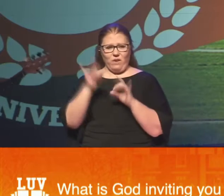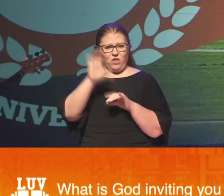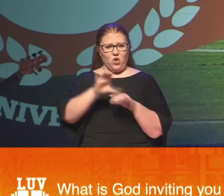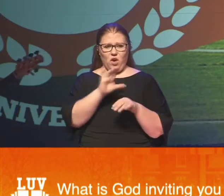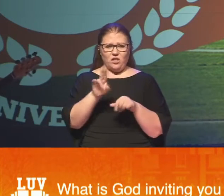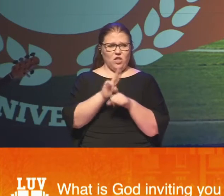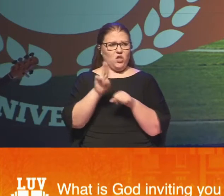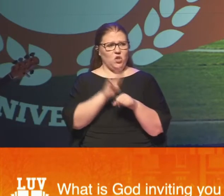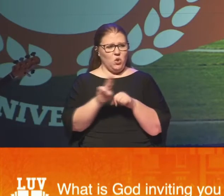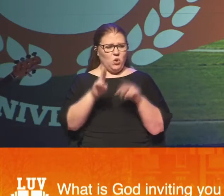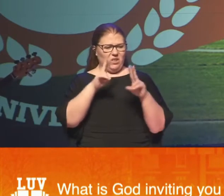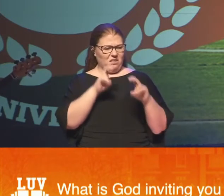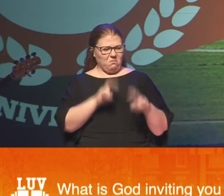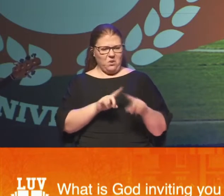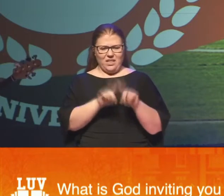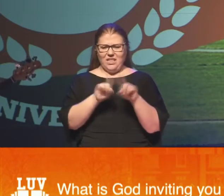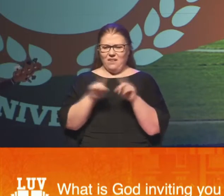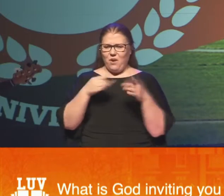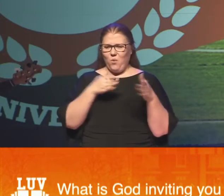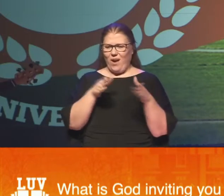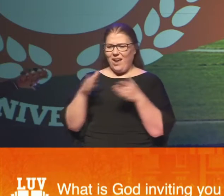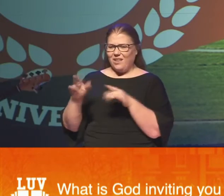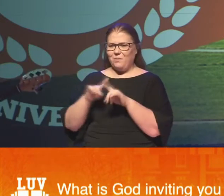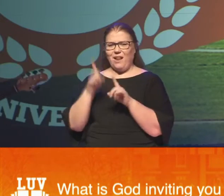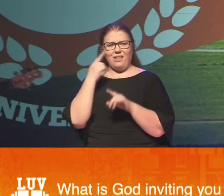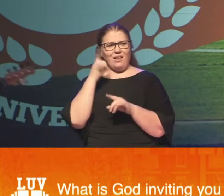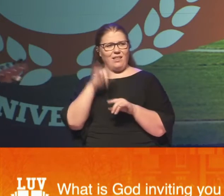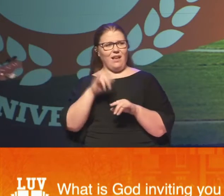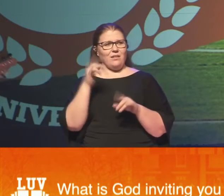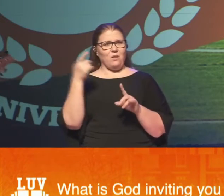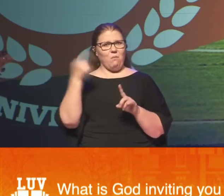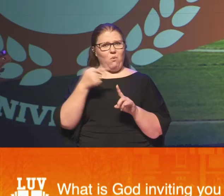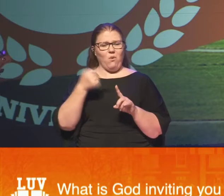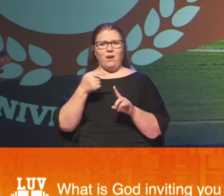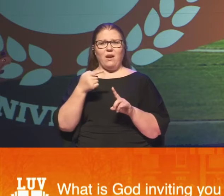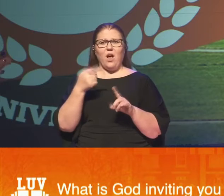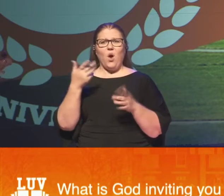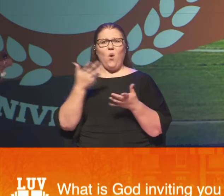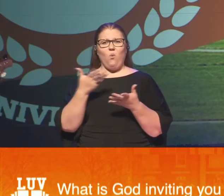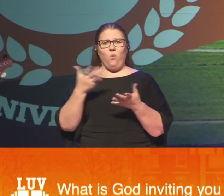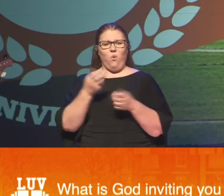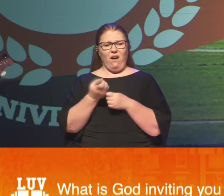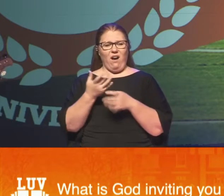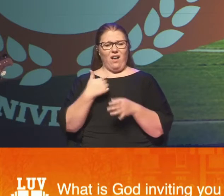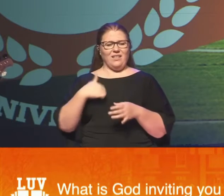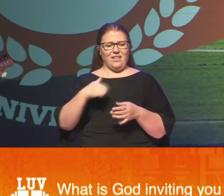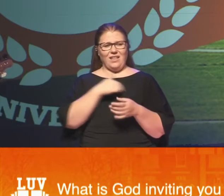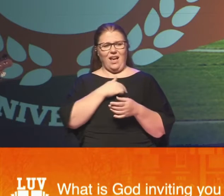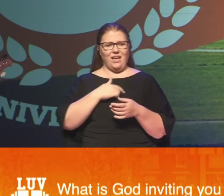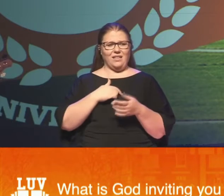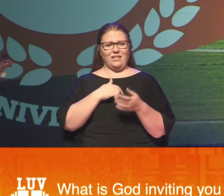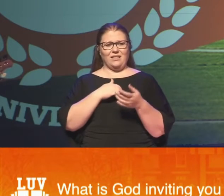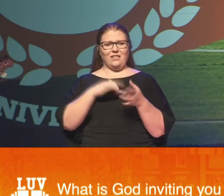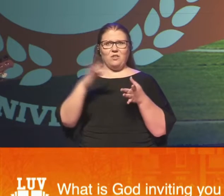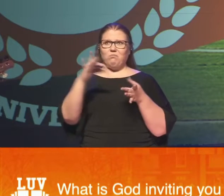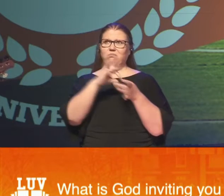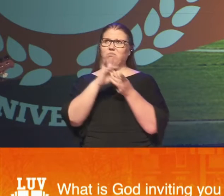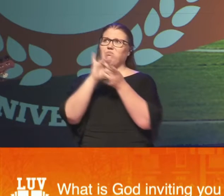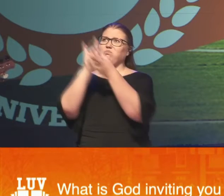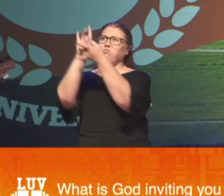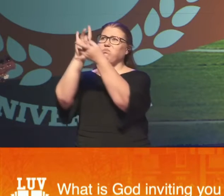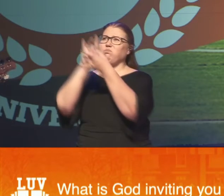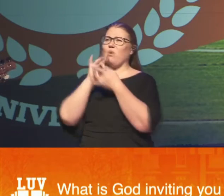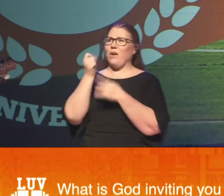tried to and explored different ways, but that I think is really what brings us to atonement, is when we understand that God is not